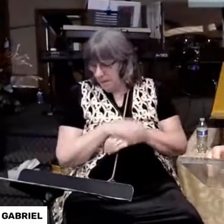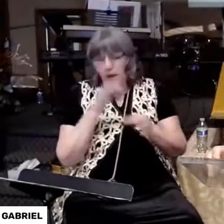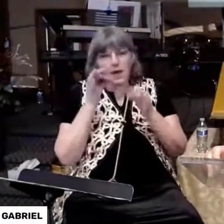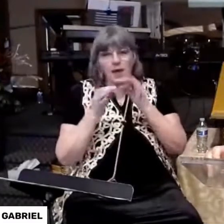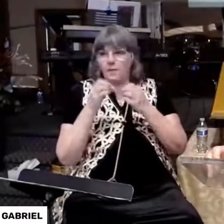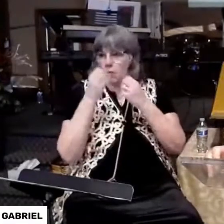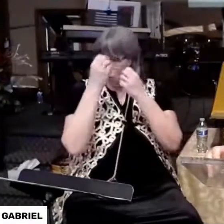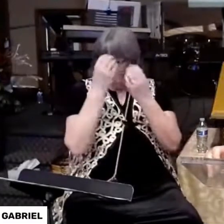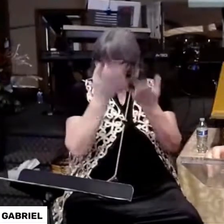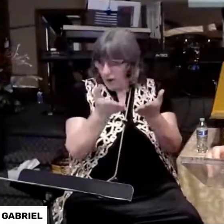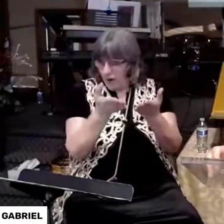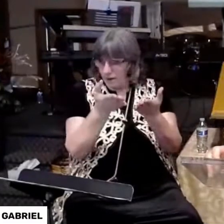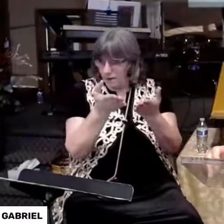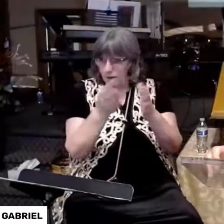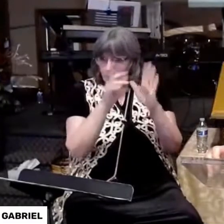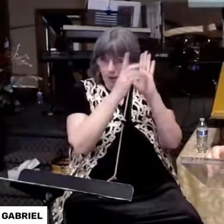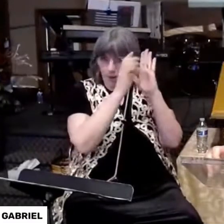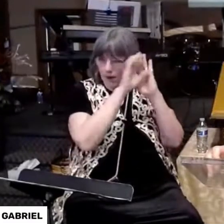the land.